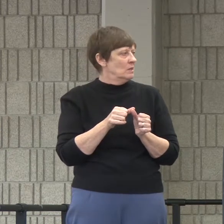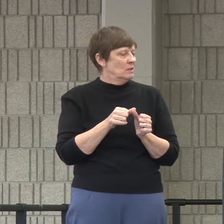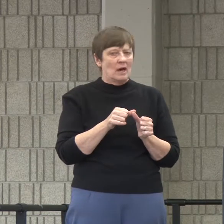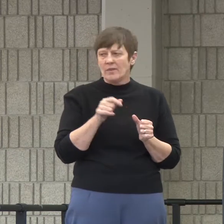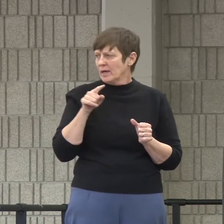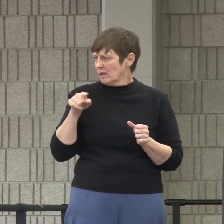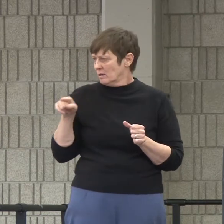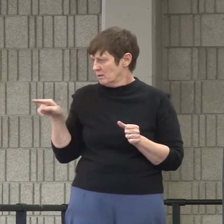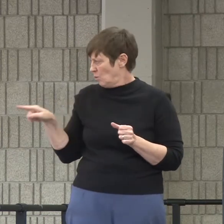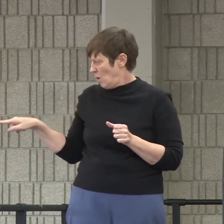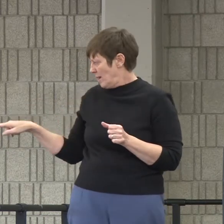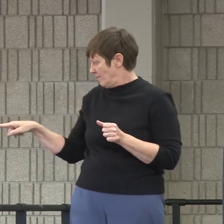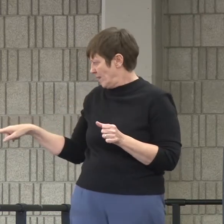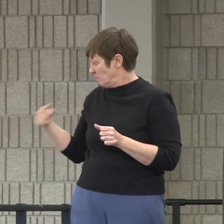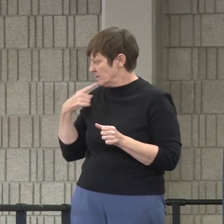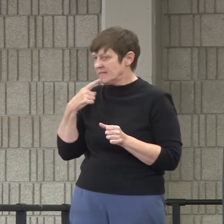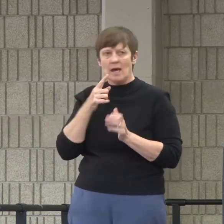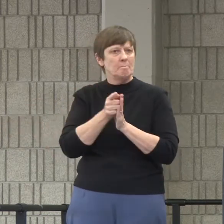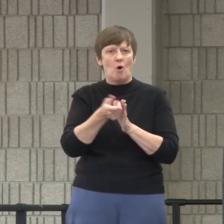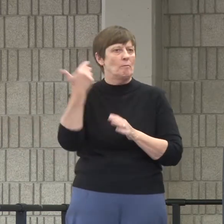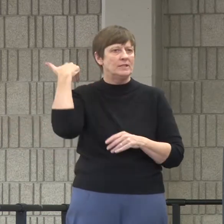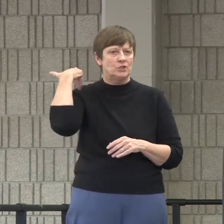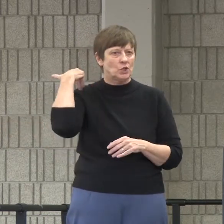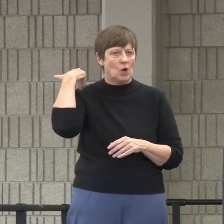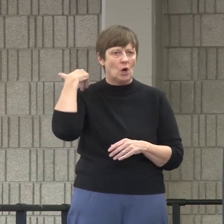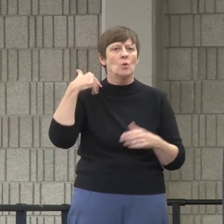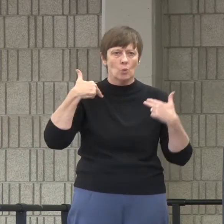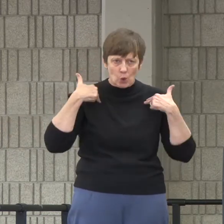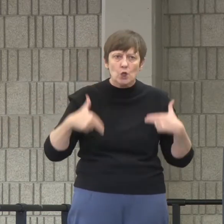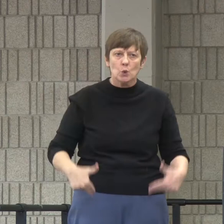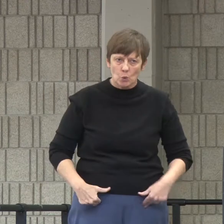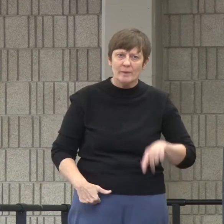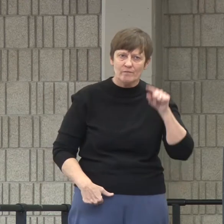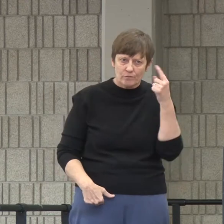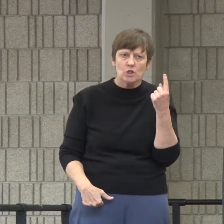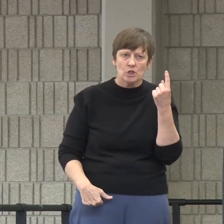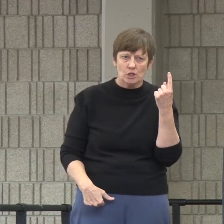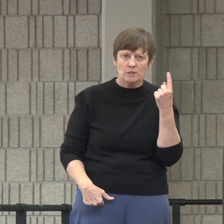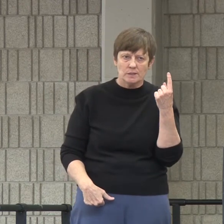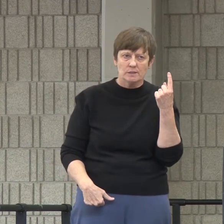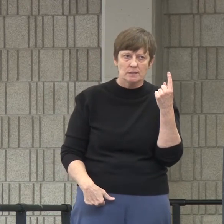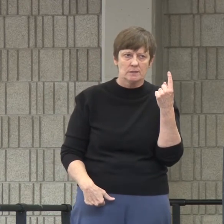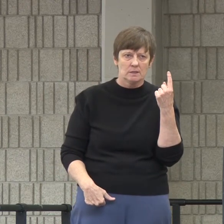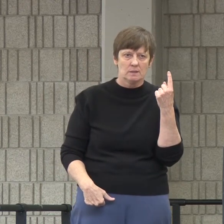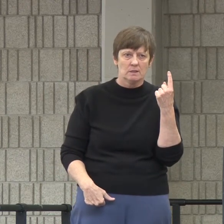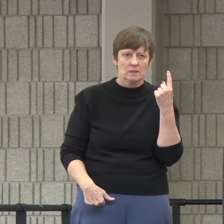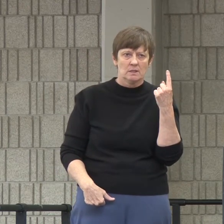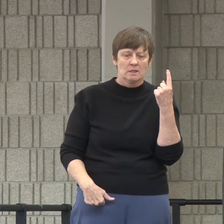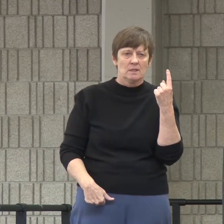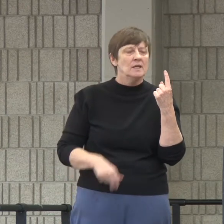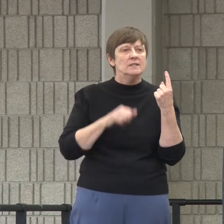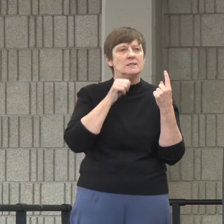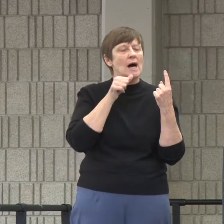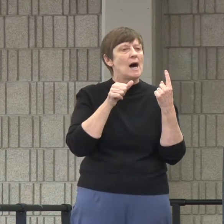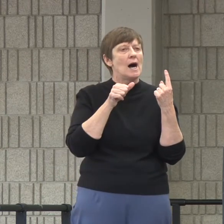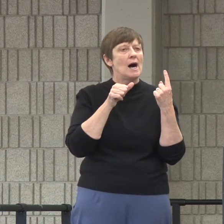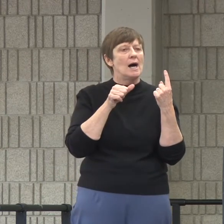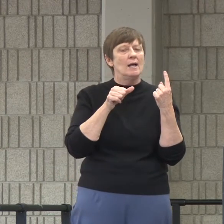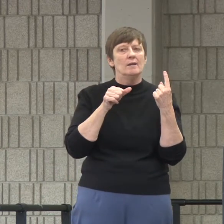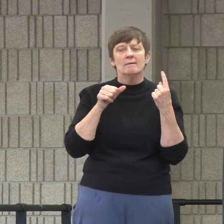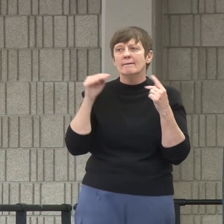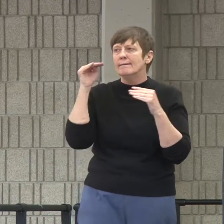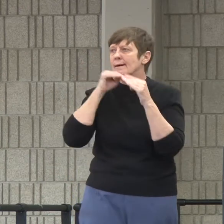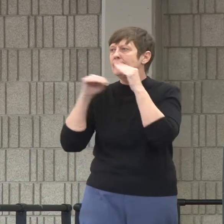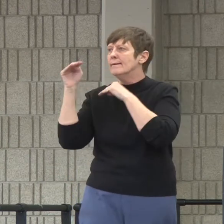of Music One said moments ago, that we're human first, rather than to hold on to the fictions